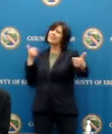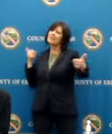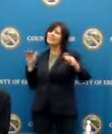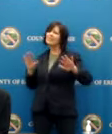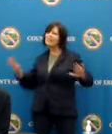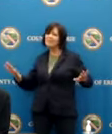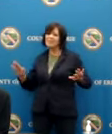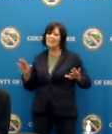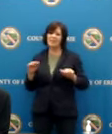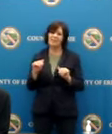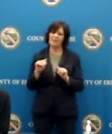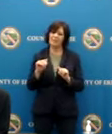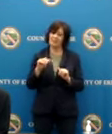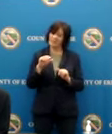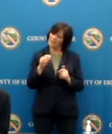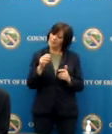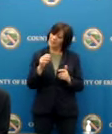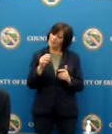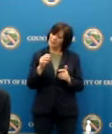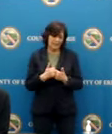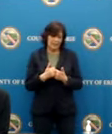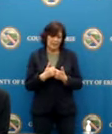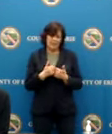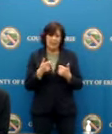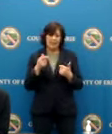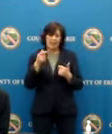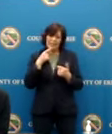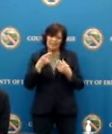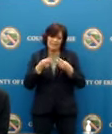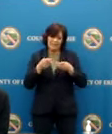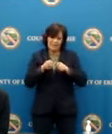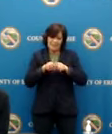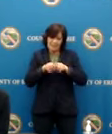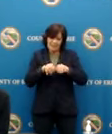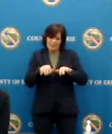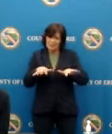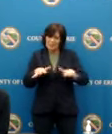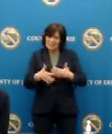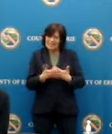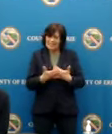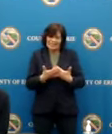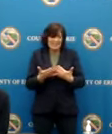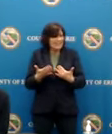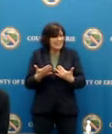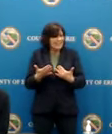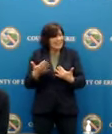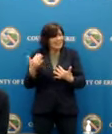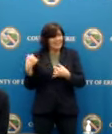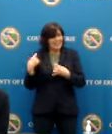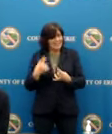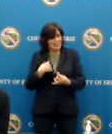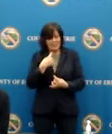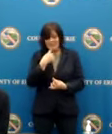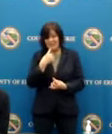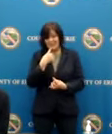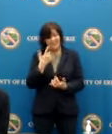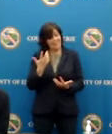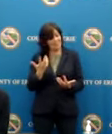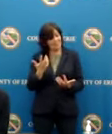coronavirus is exchanged, is through community spread. So we've been saying all along, I'm